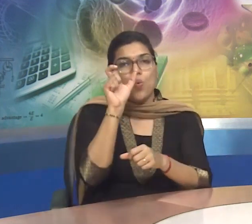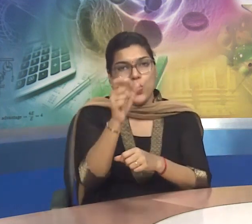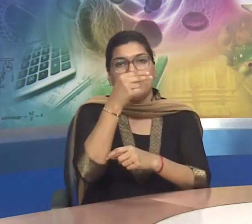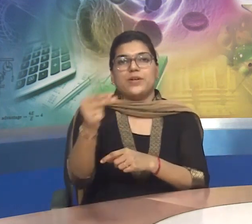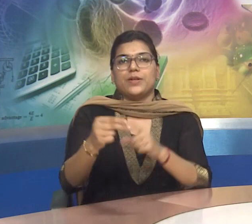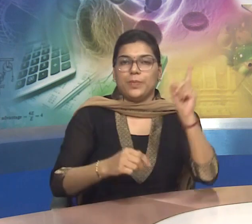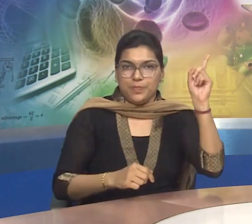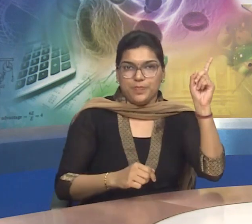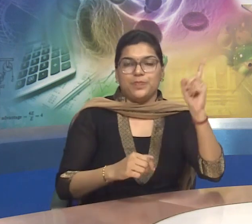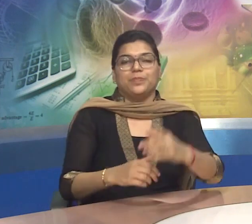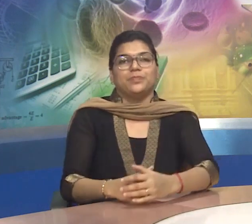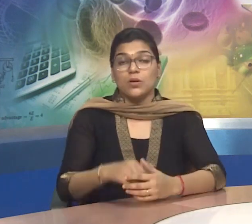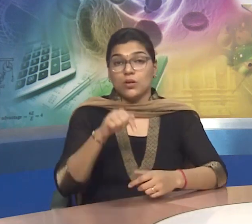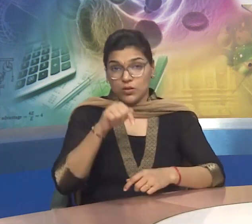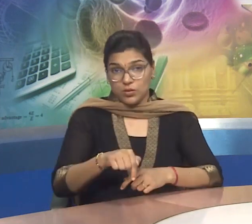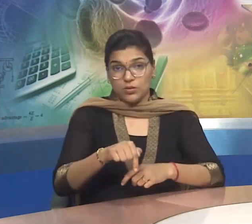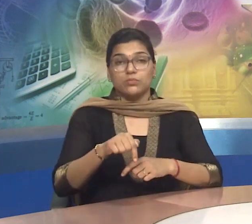also used in war.